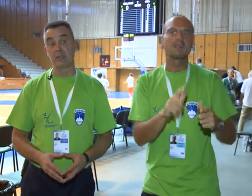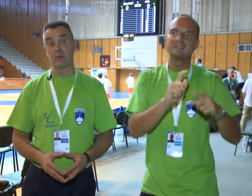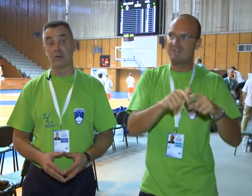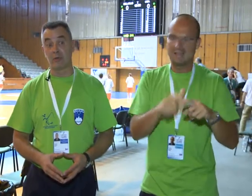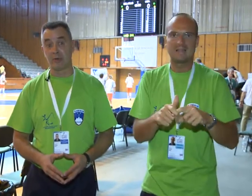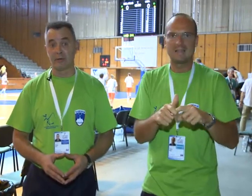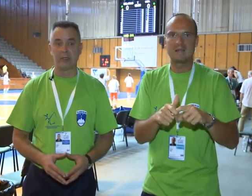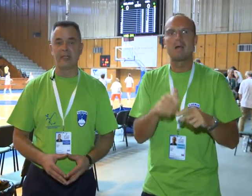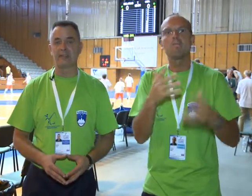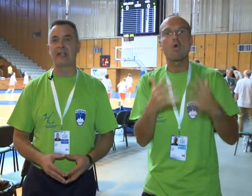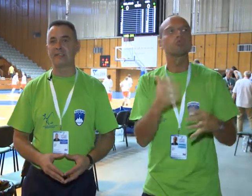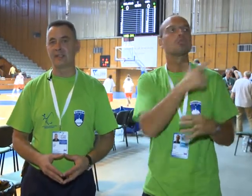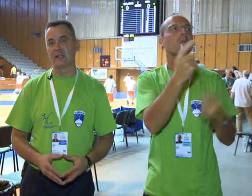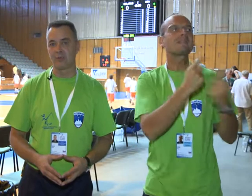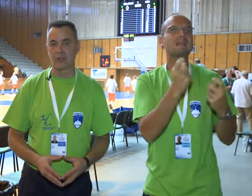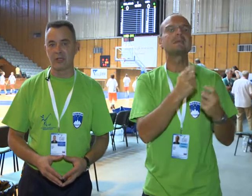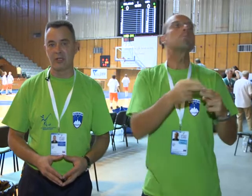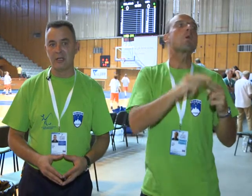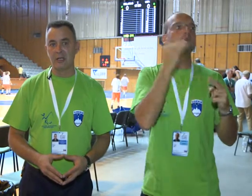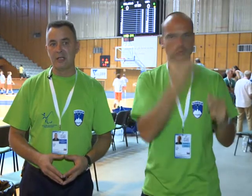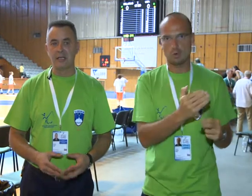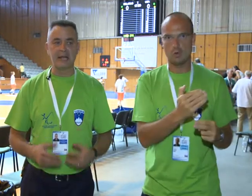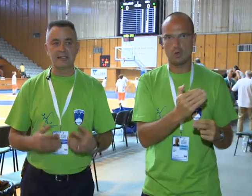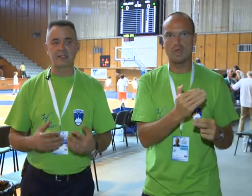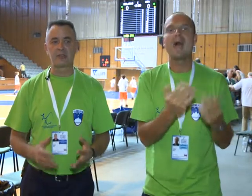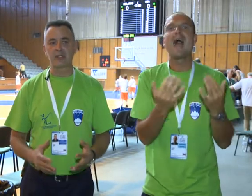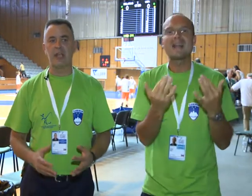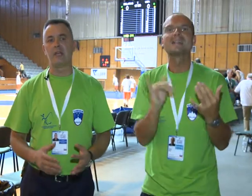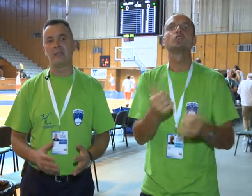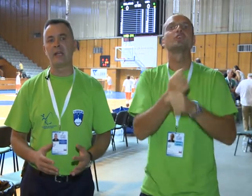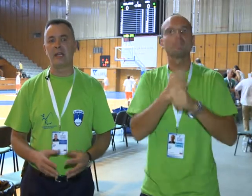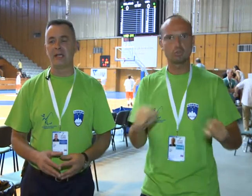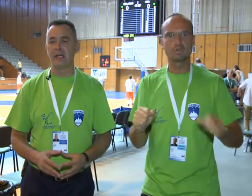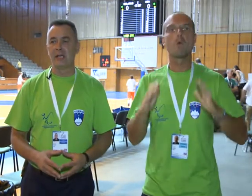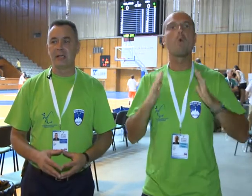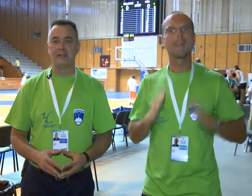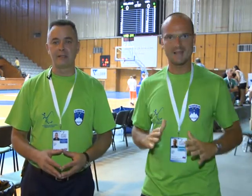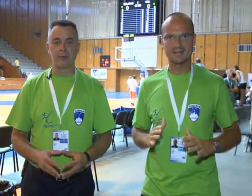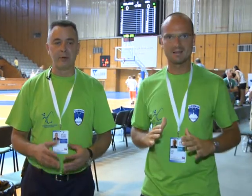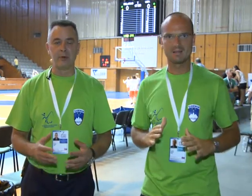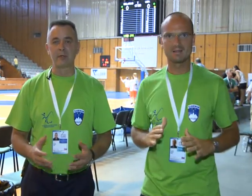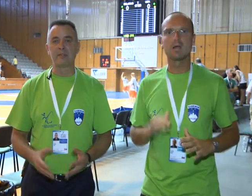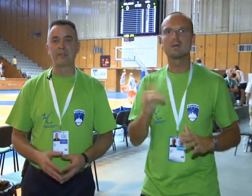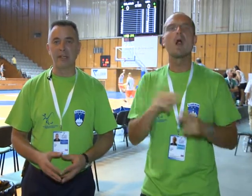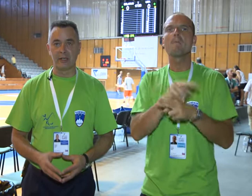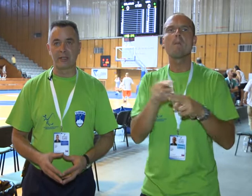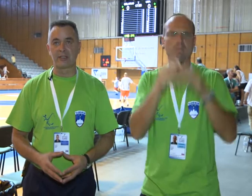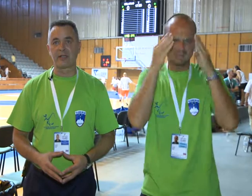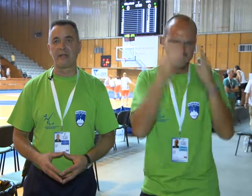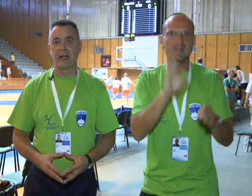jih mogoče v drugih reprezentancah ne dopuščajo. Igralci so sproščeni, umirjeni in se popolnoma koncentrirajo na četrtfinalno